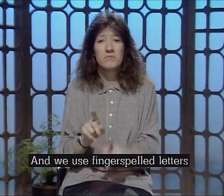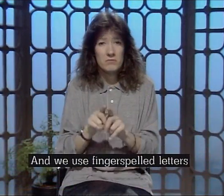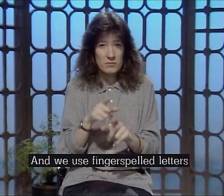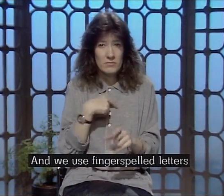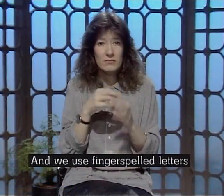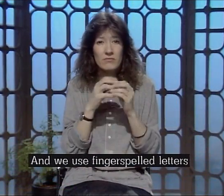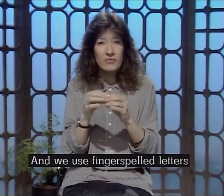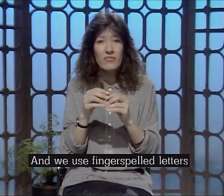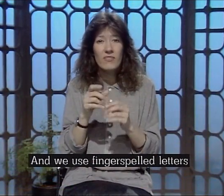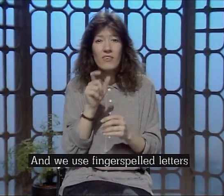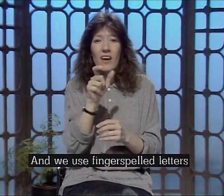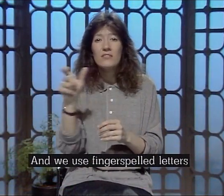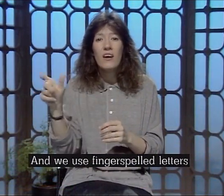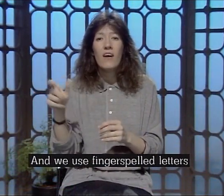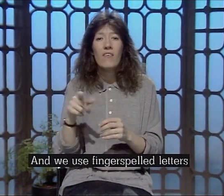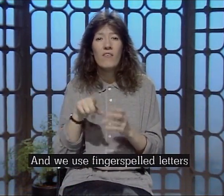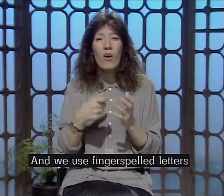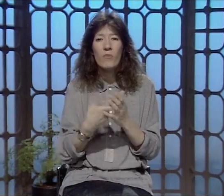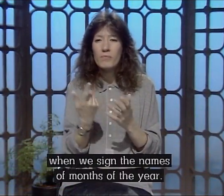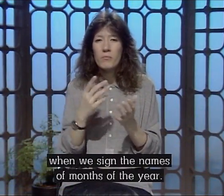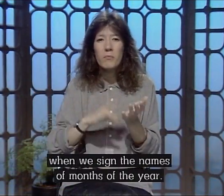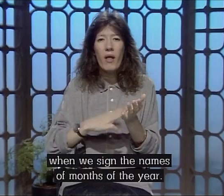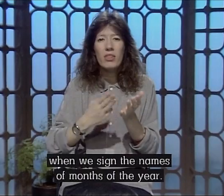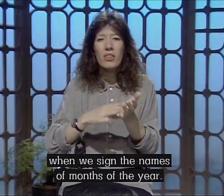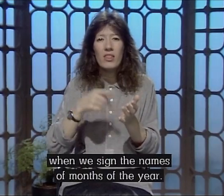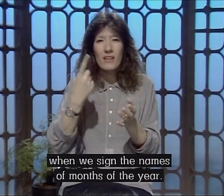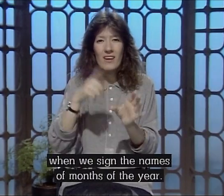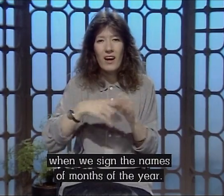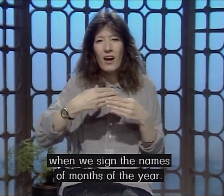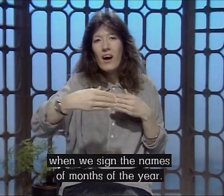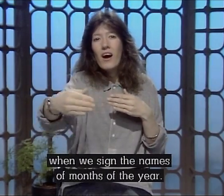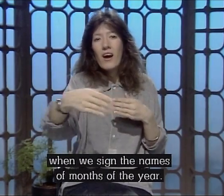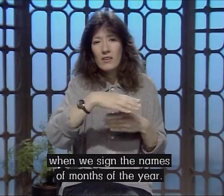And we use fingerspelled letters when we sign the names of months of the year.